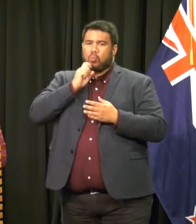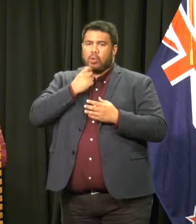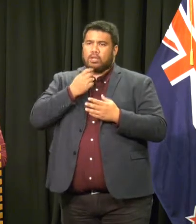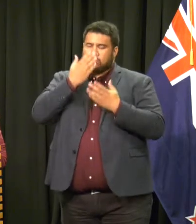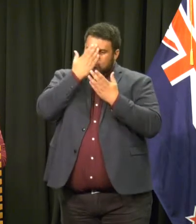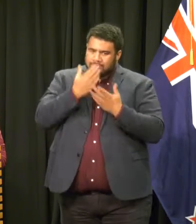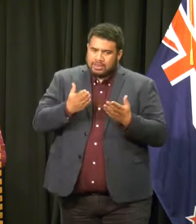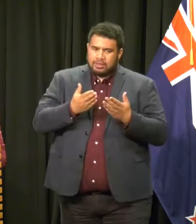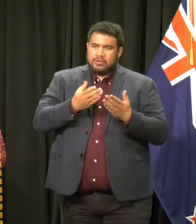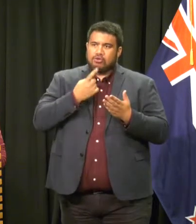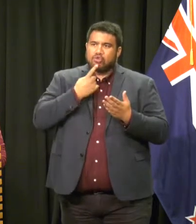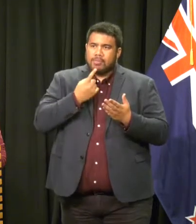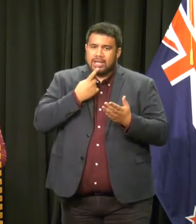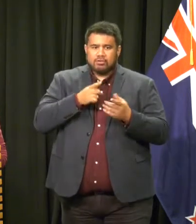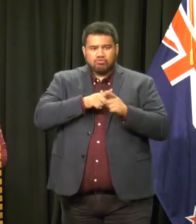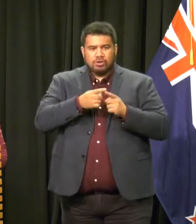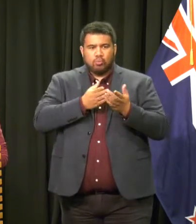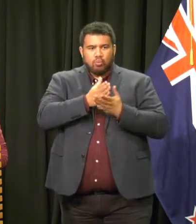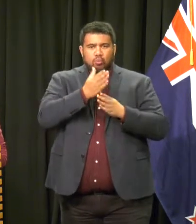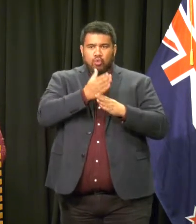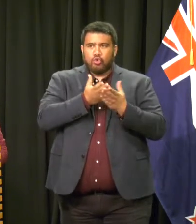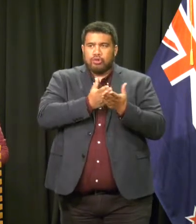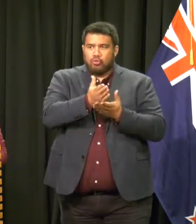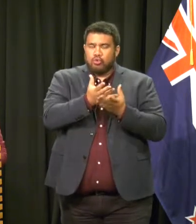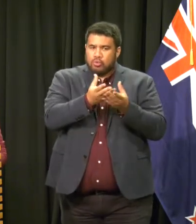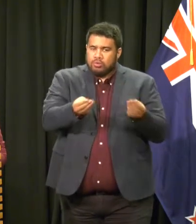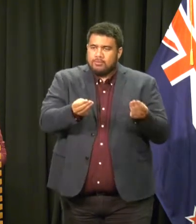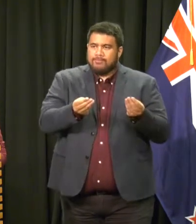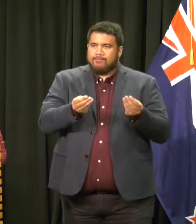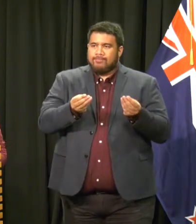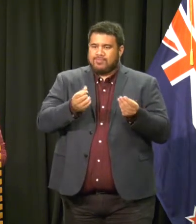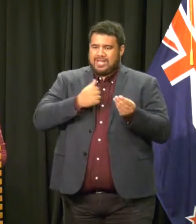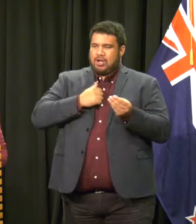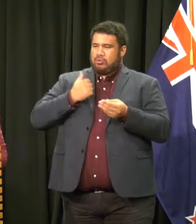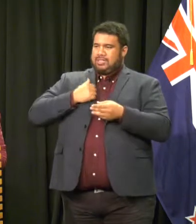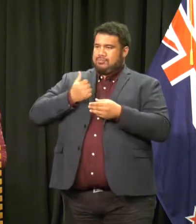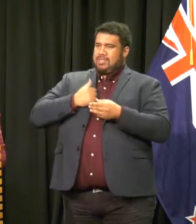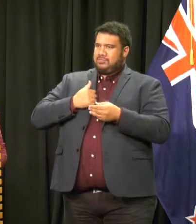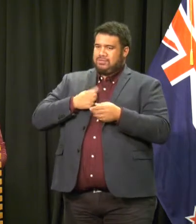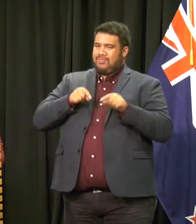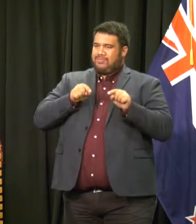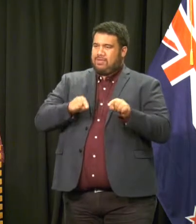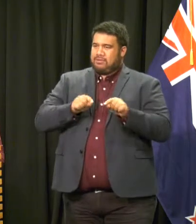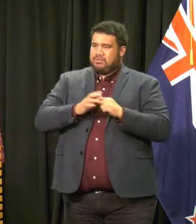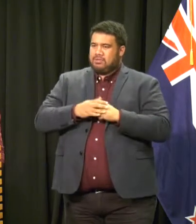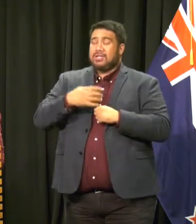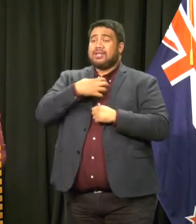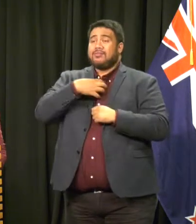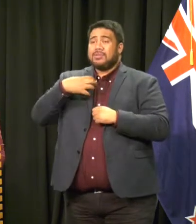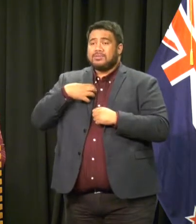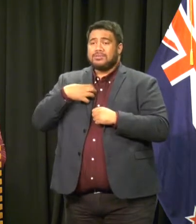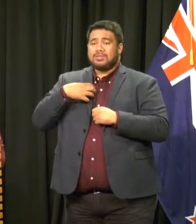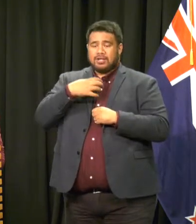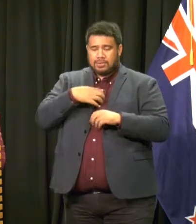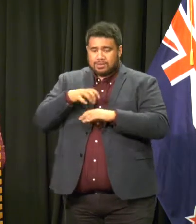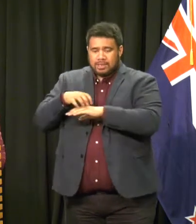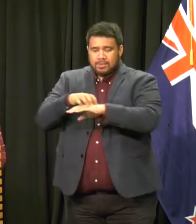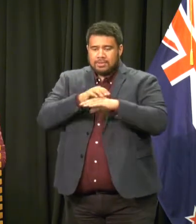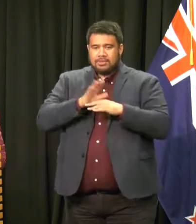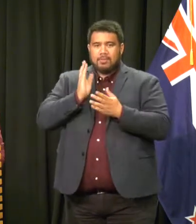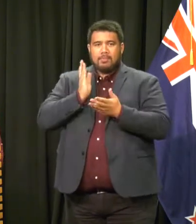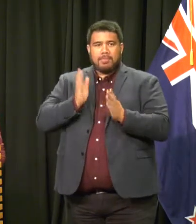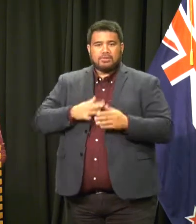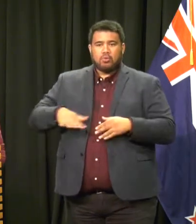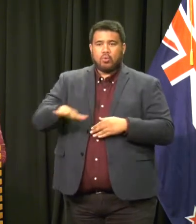seriously. And that's, I think, the expectation we need to set. Government and government departments, we need to